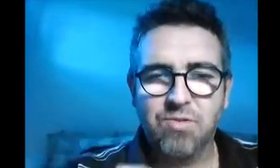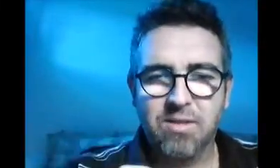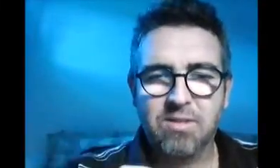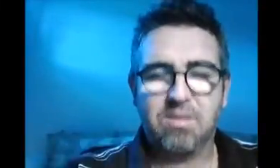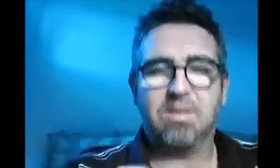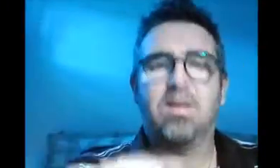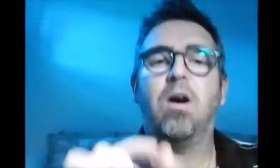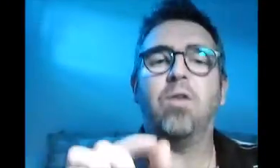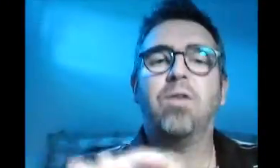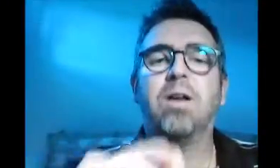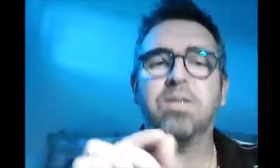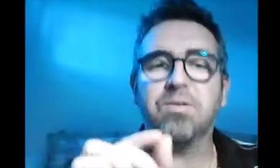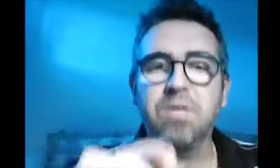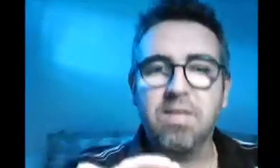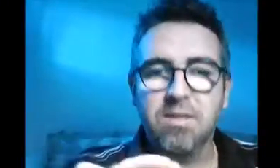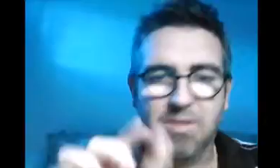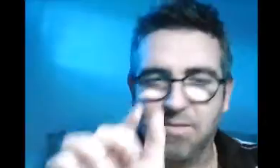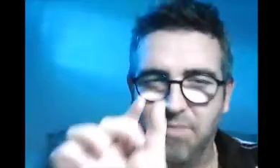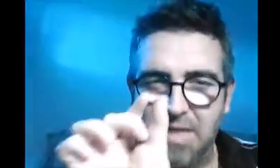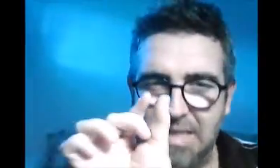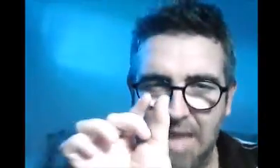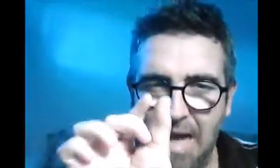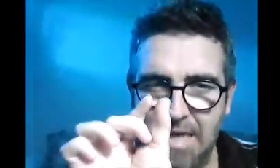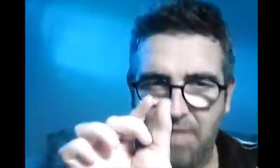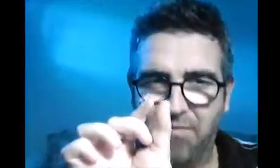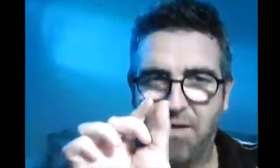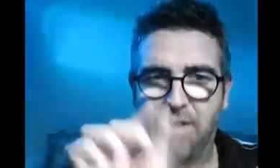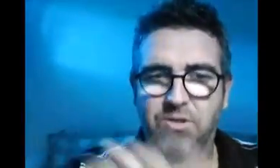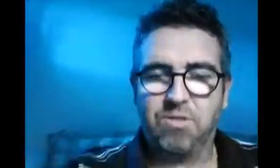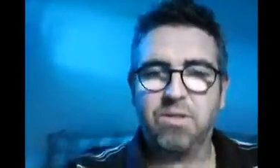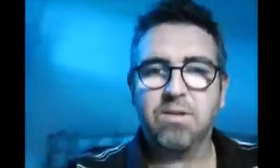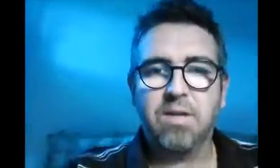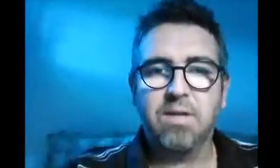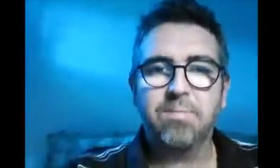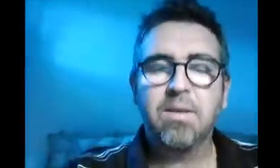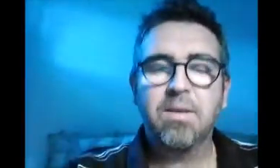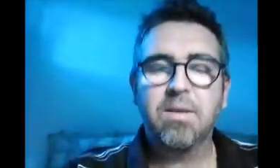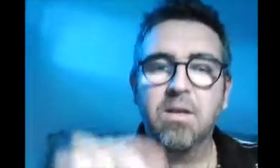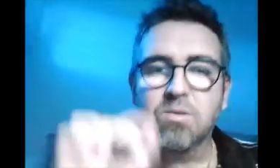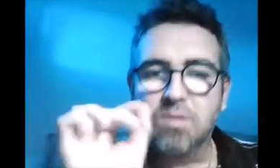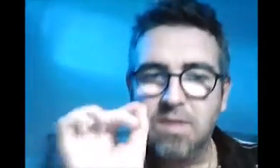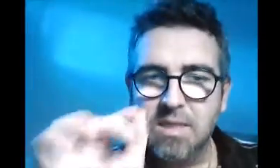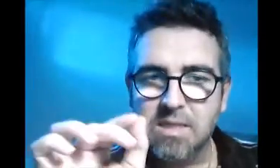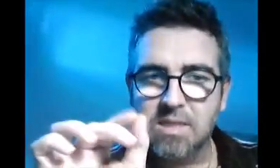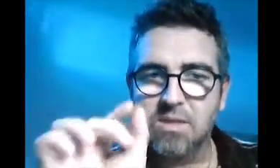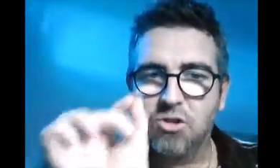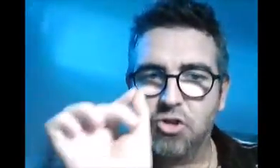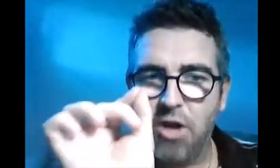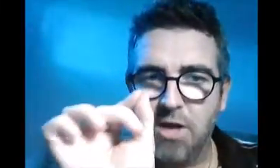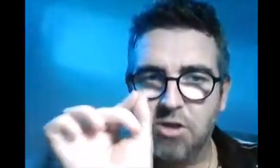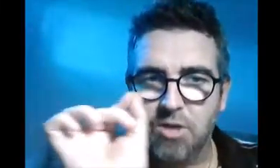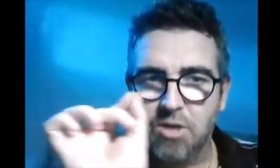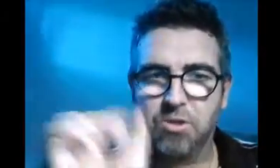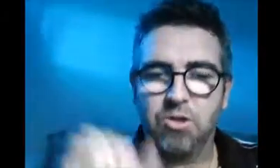1/3600 of a degree, so it's a very tiny fraction of a degree. So this change in